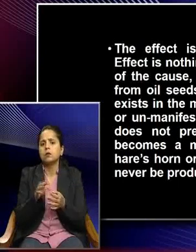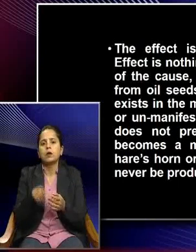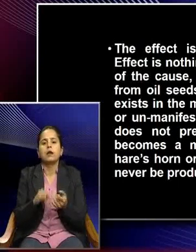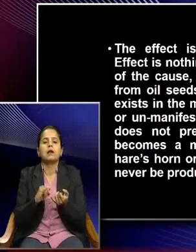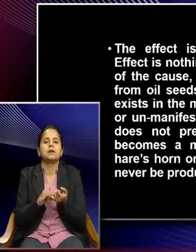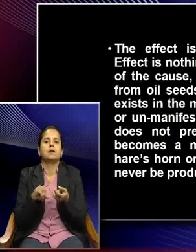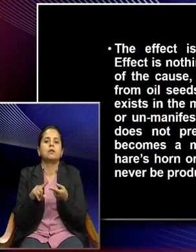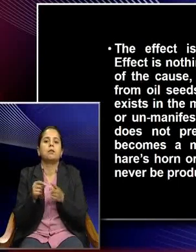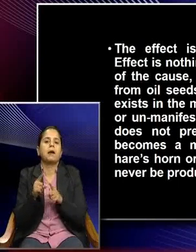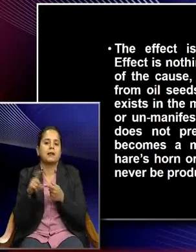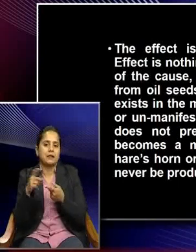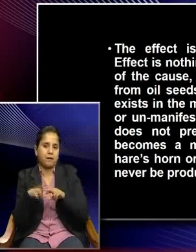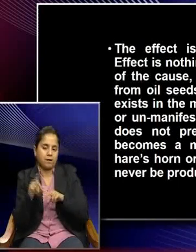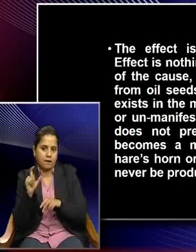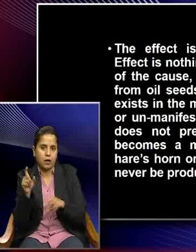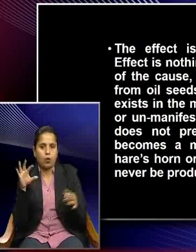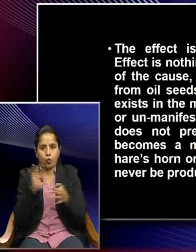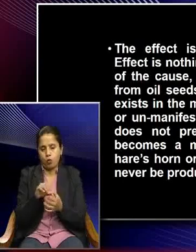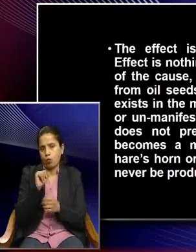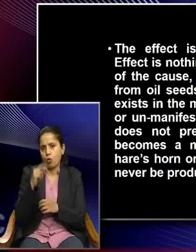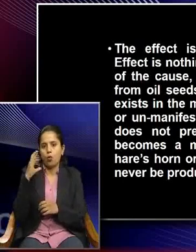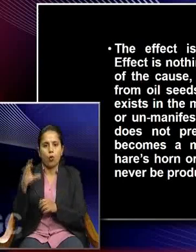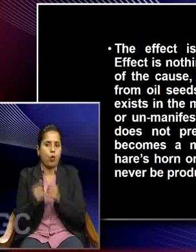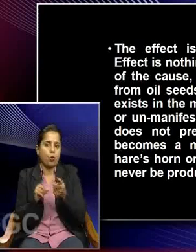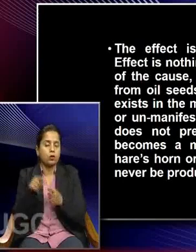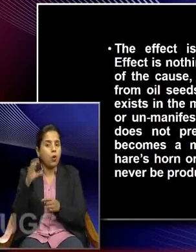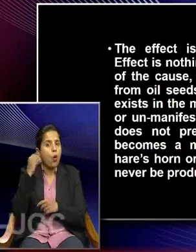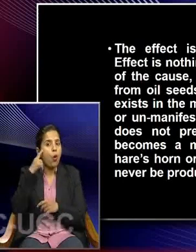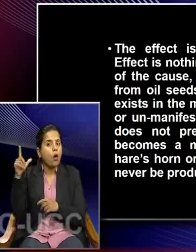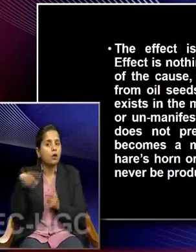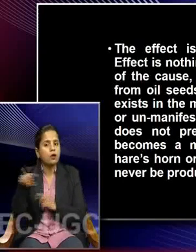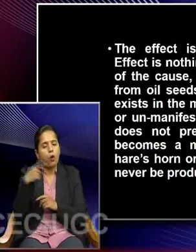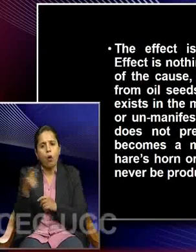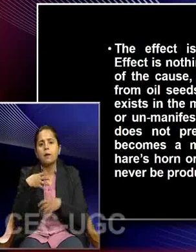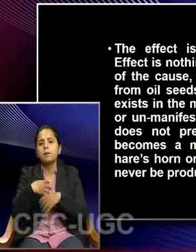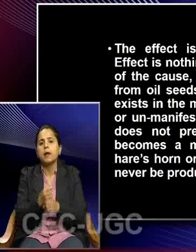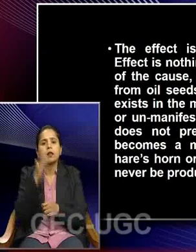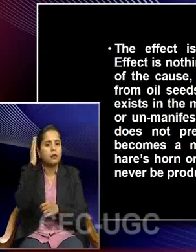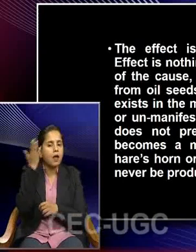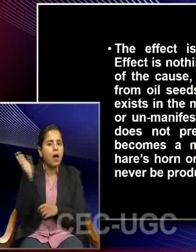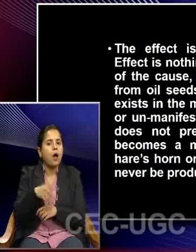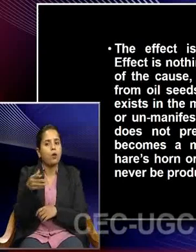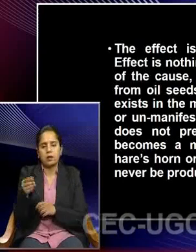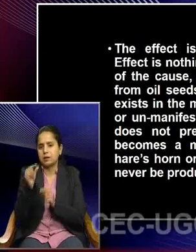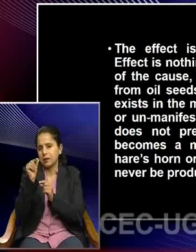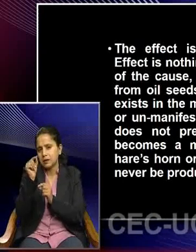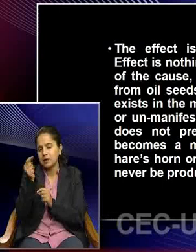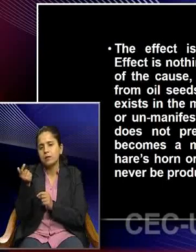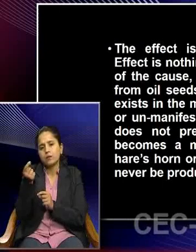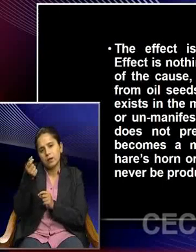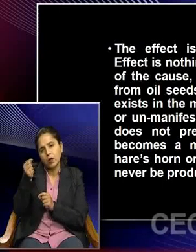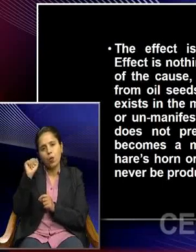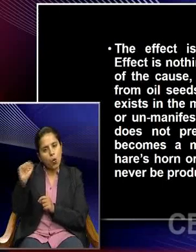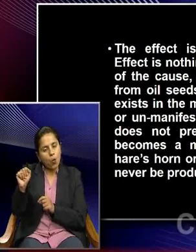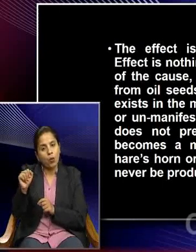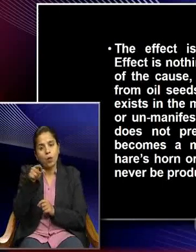specific cause. So oil can only be produced from oil seeds because it is related to it and